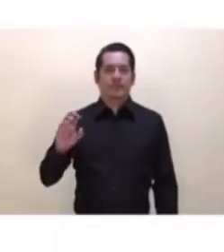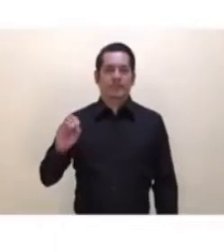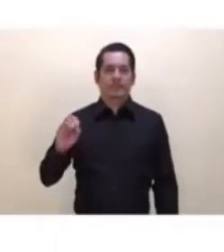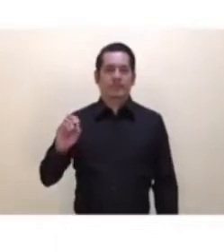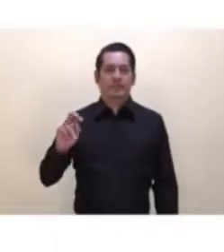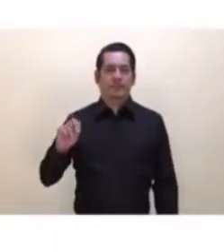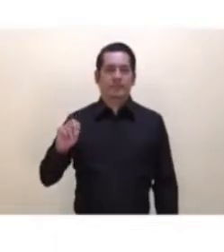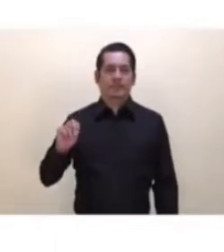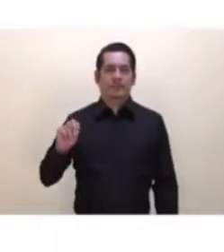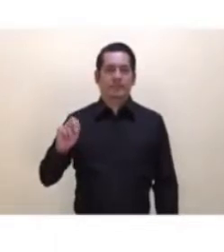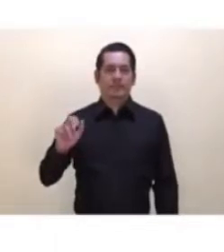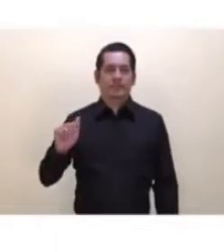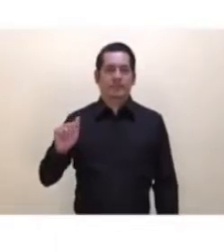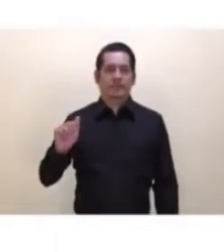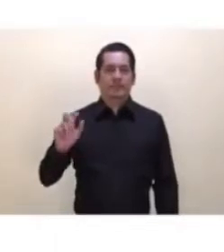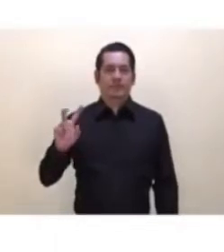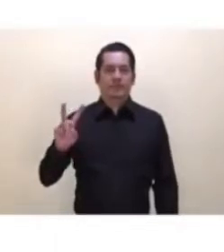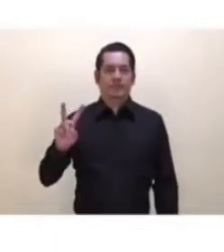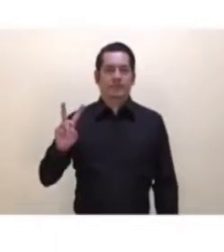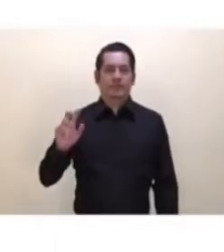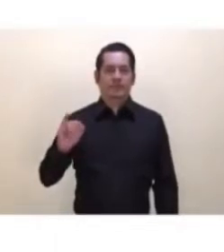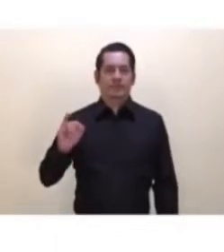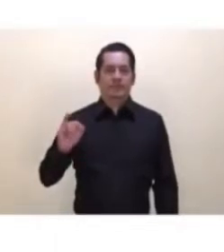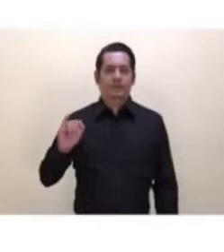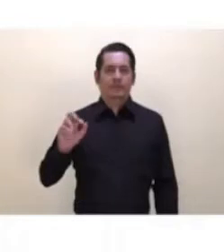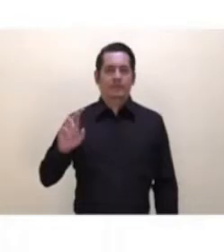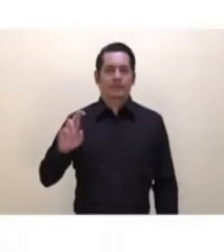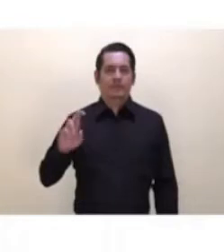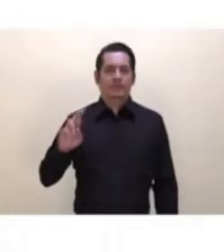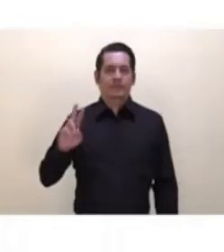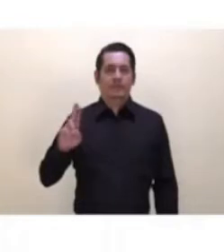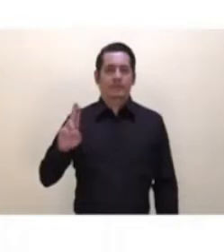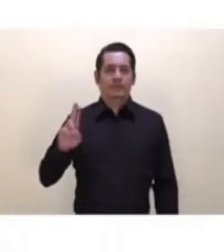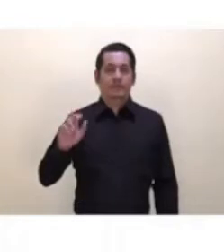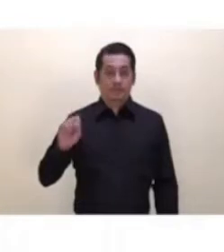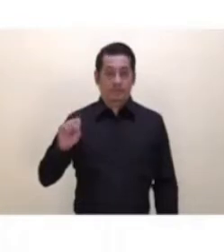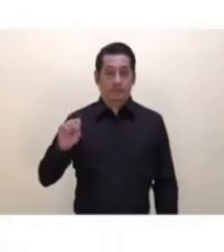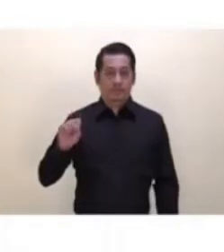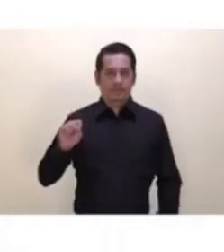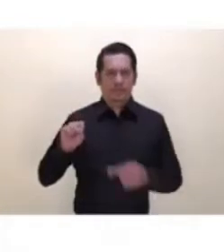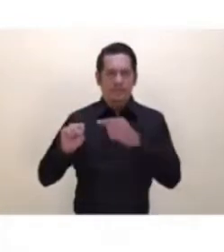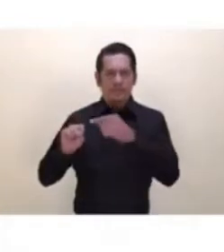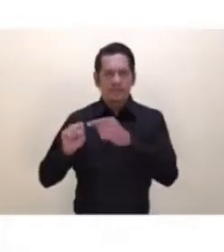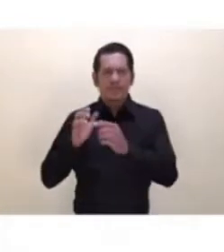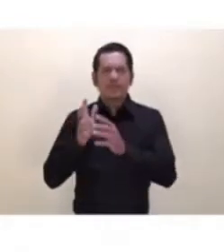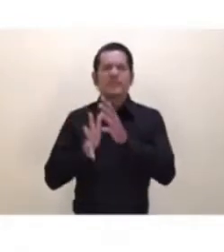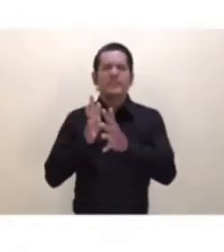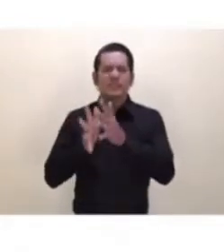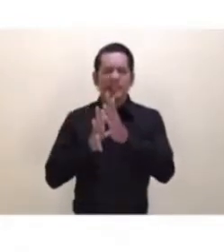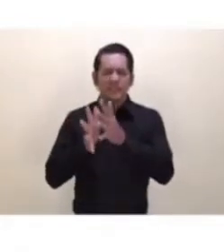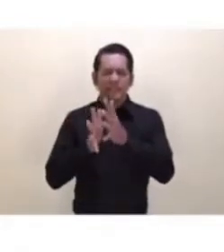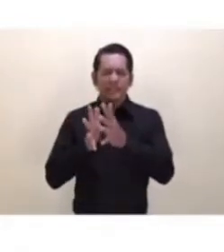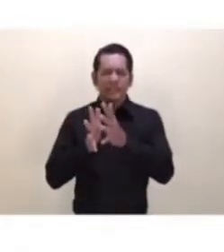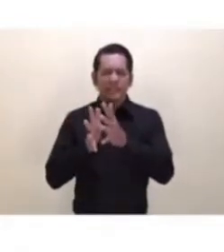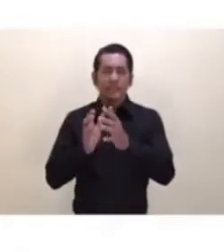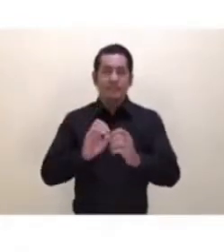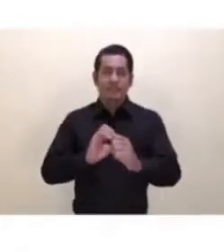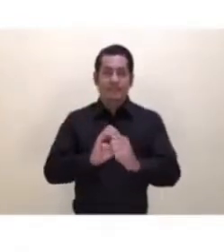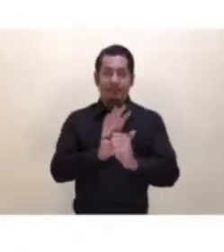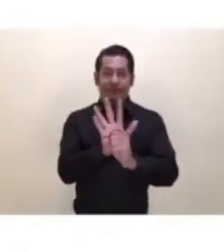on the arrow, the page will turn in the direction of the arrow. This feature allows the reader to turn the pages back and forth just